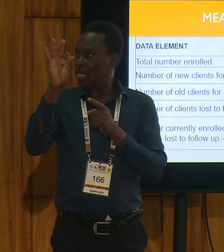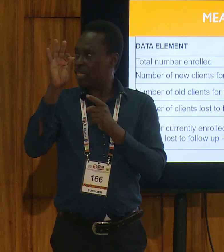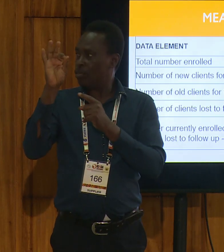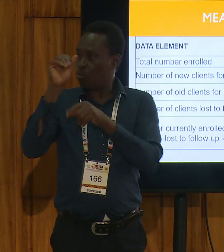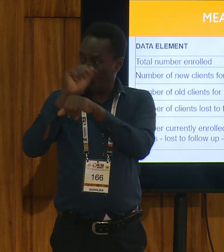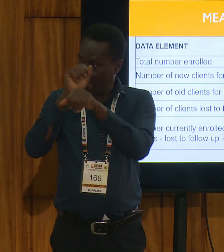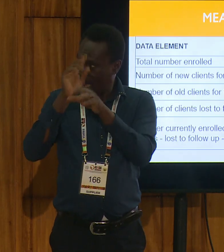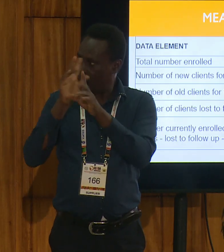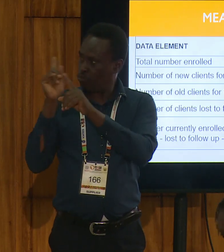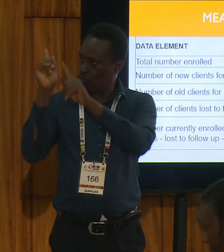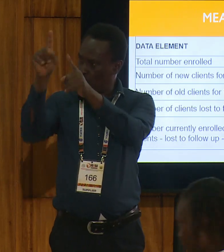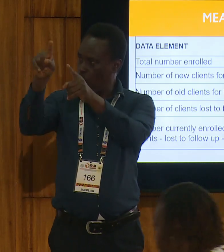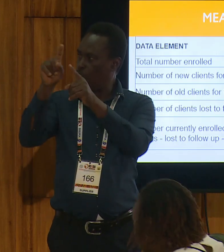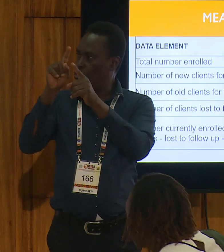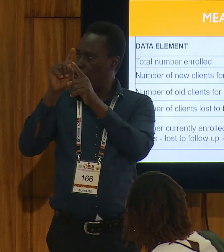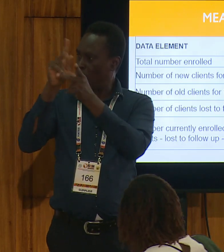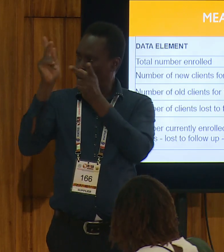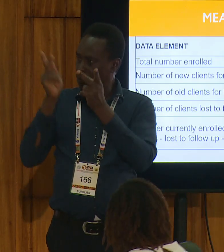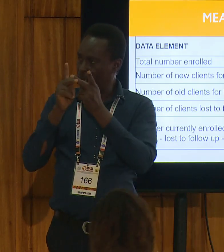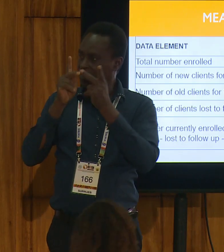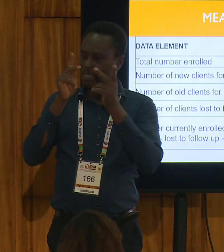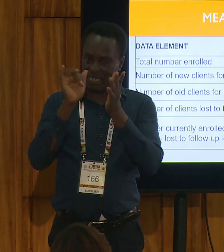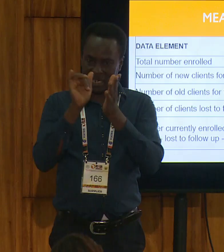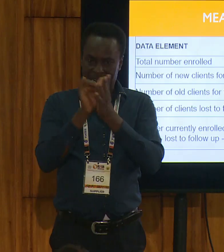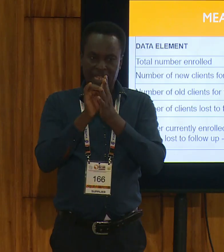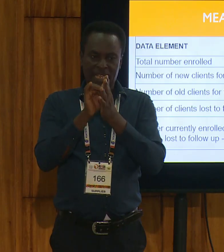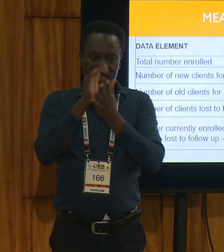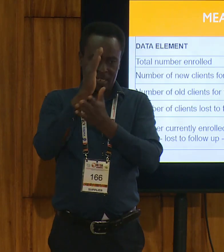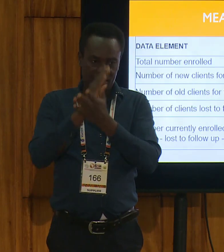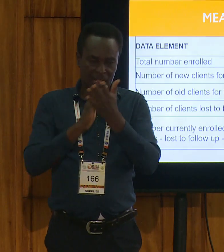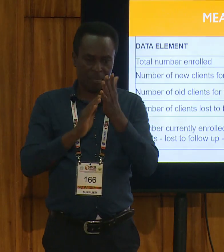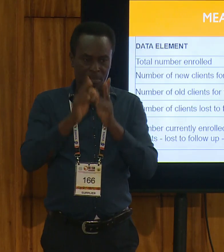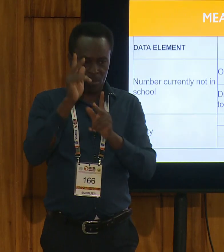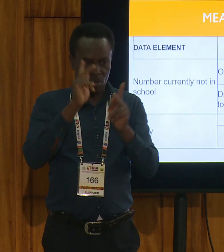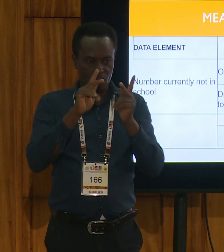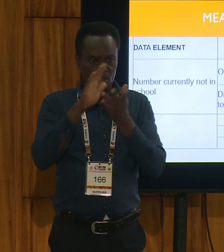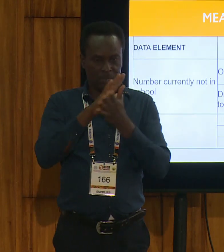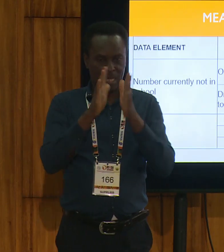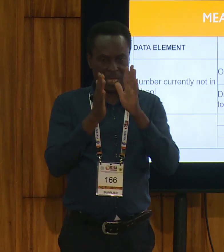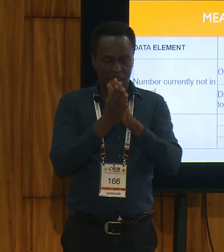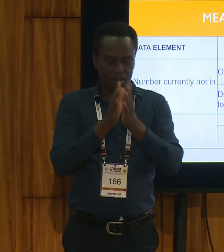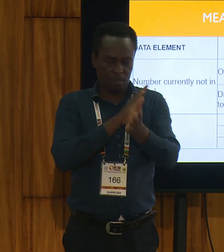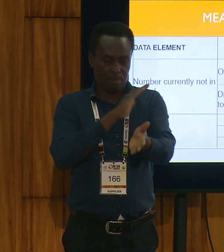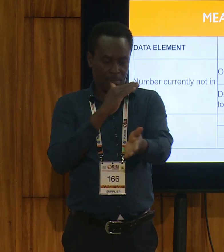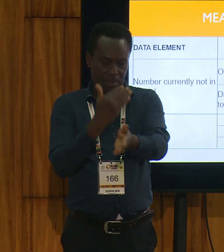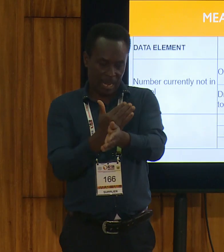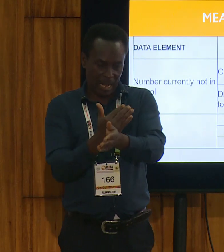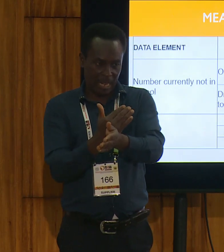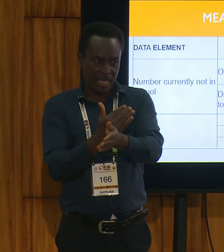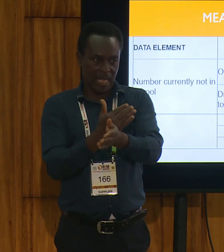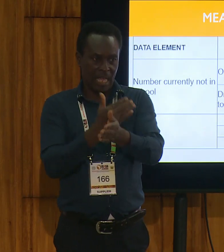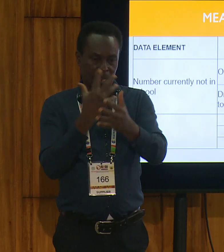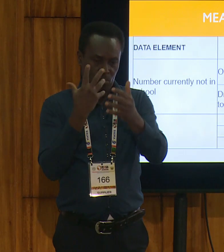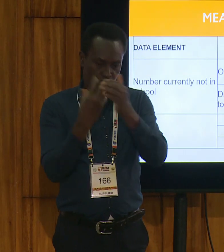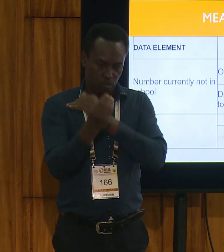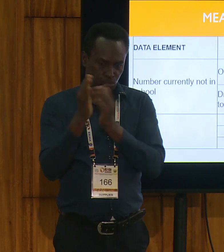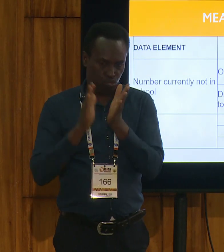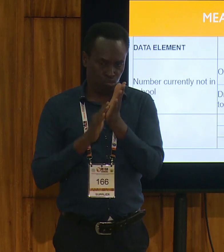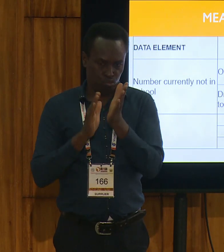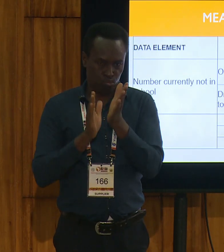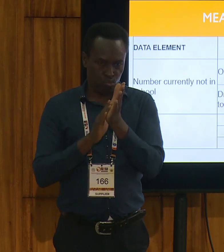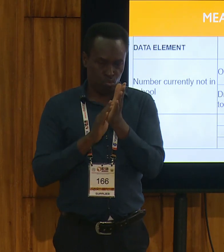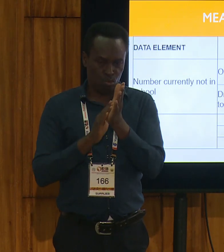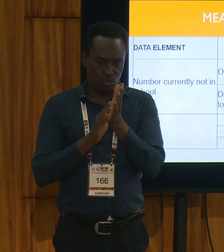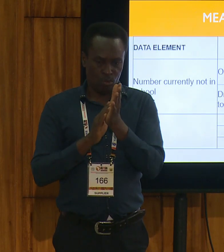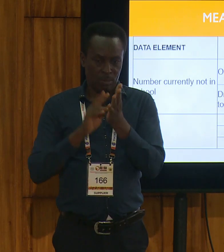and other trainings. And for those who dropped out because they were pregnant, so they were in school and they dropped out, it means that